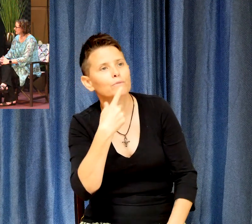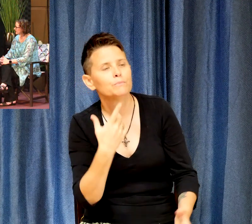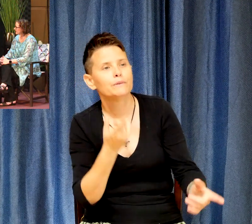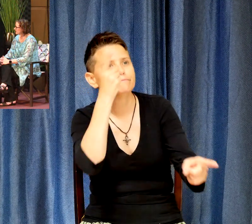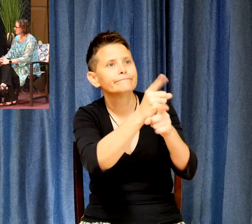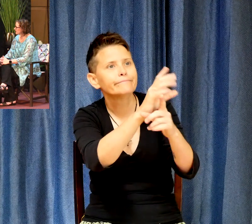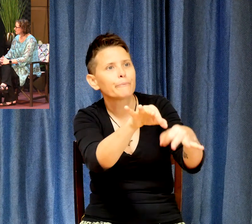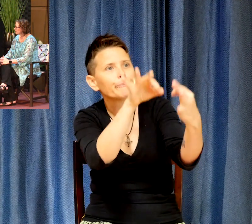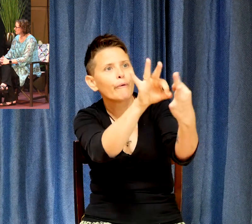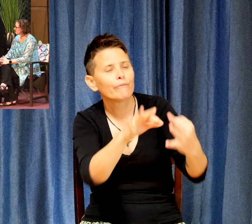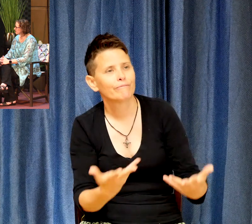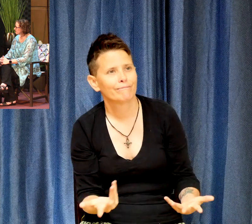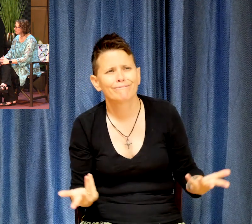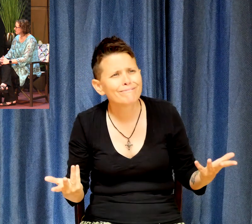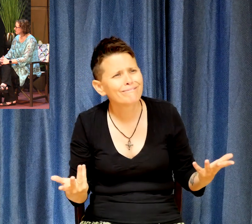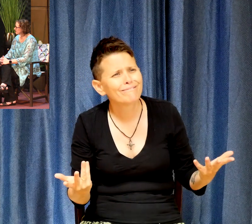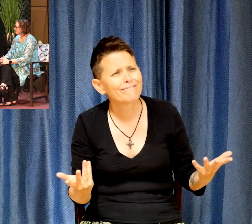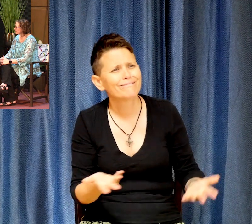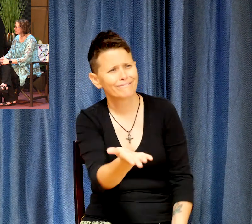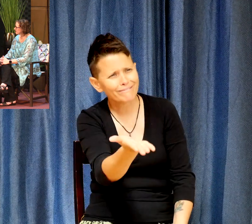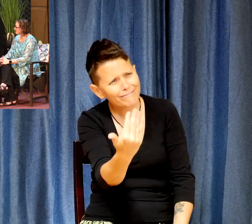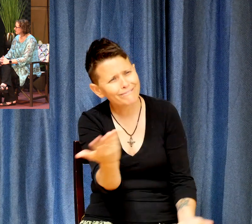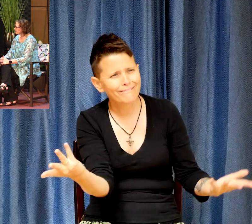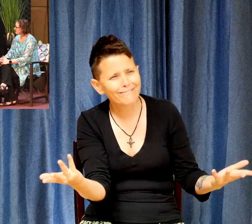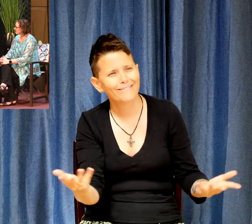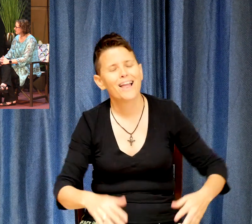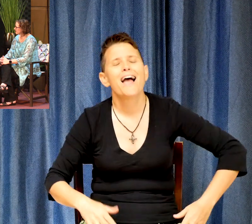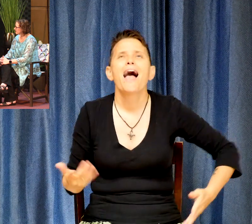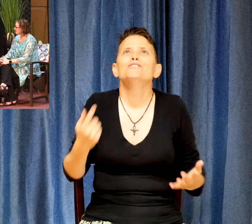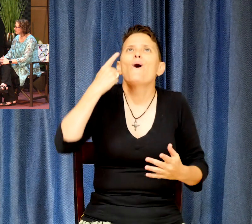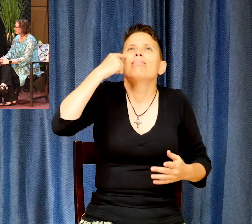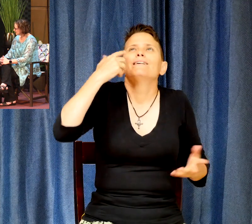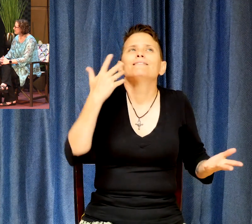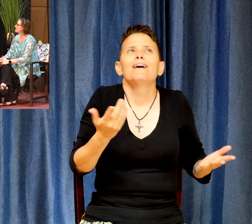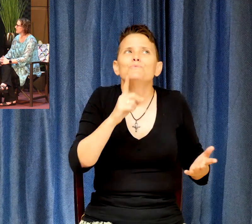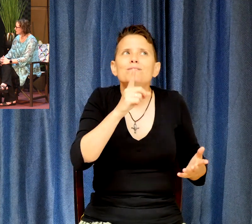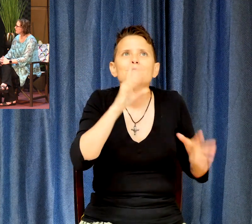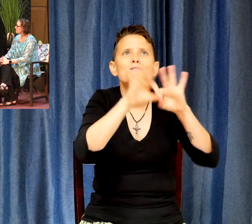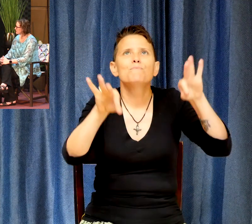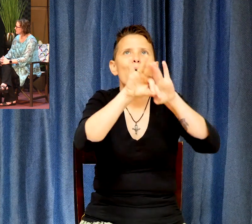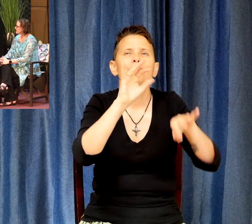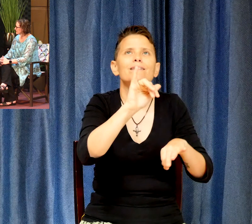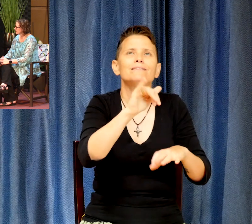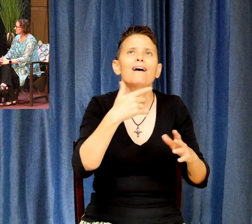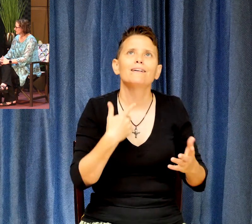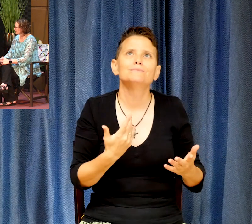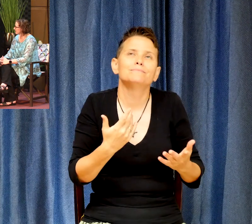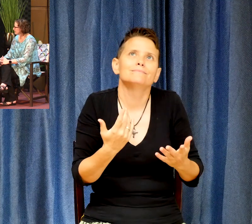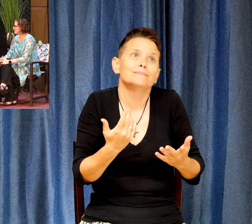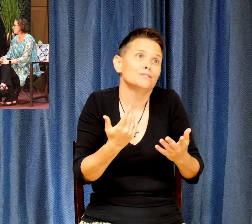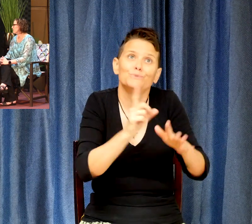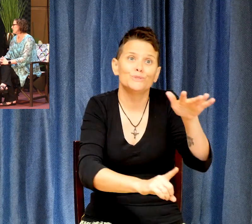So, I think I think at the end of the day, it's about showing up. Yeah. It's just, to me, it's that